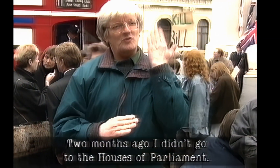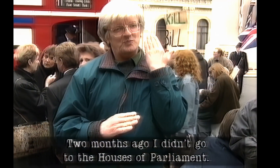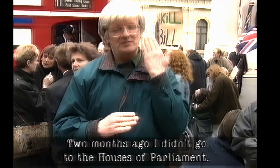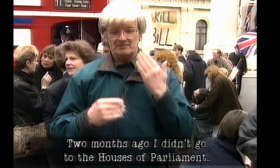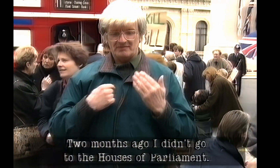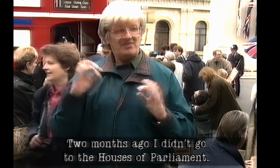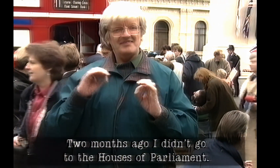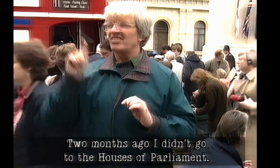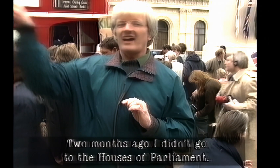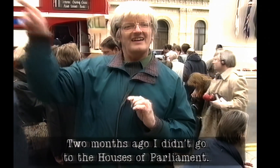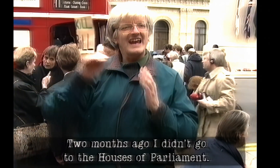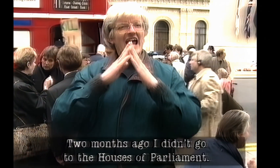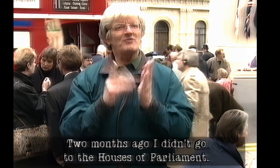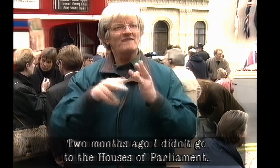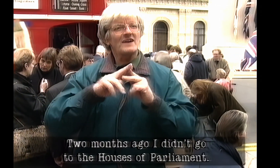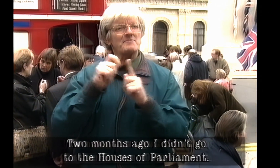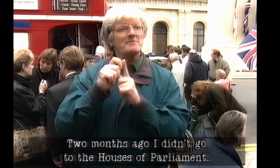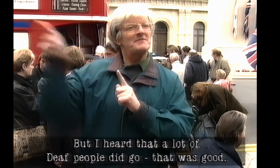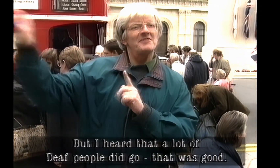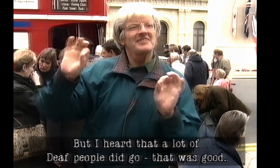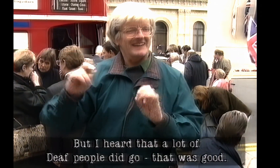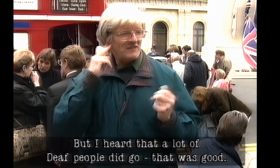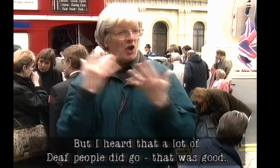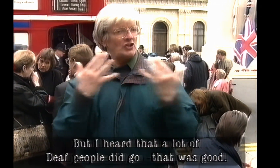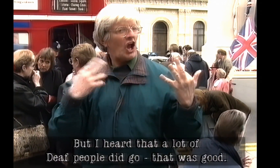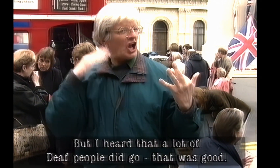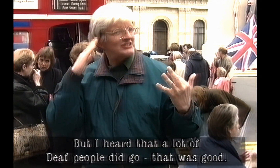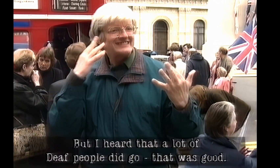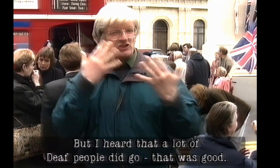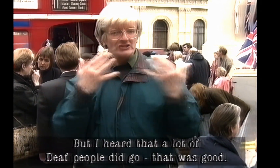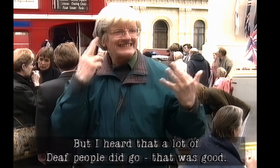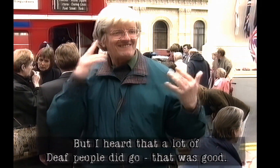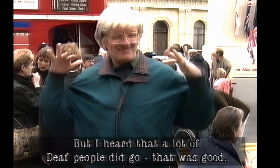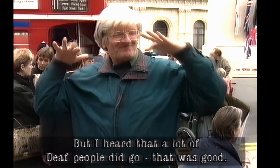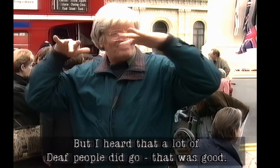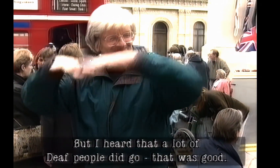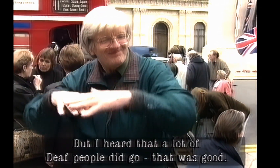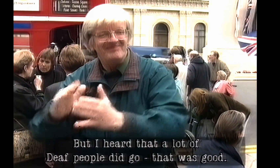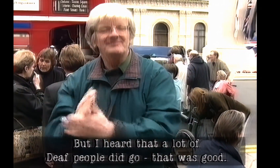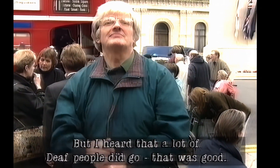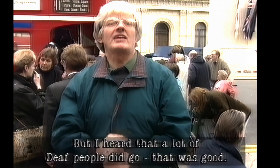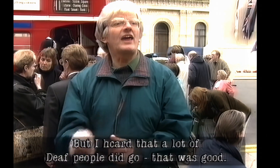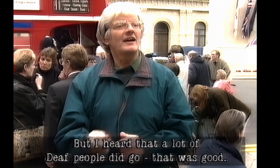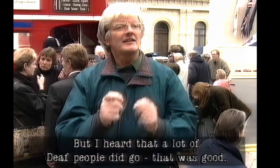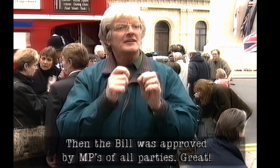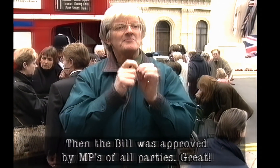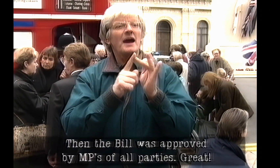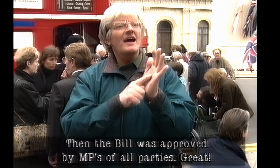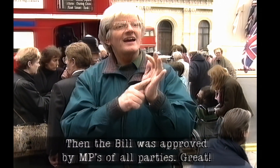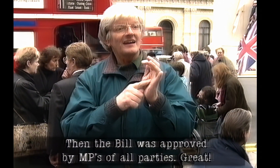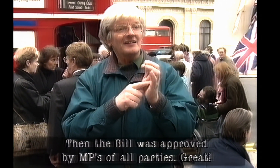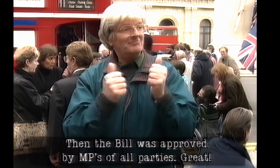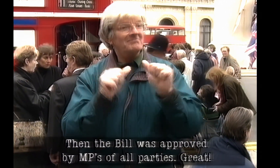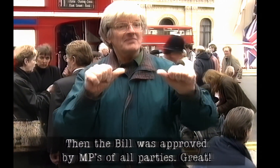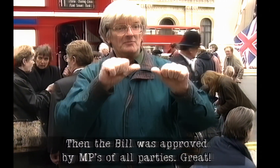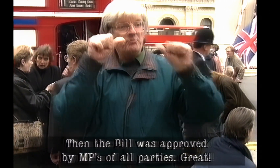2 months ago, I didn't go to the Houses of Parliament. But I heard that a lot of deaf people did go there. That was good. Then